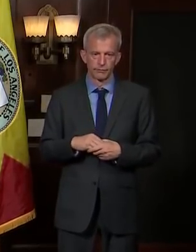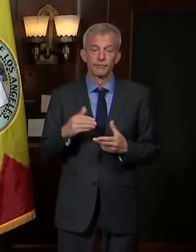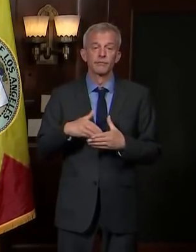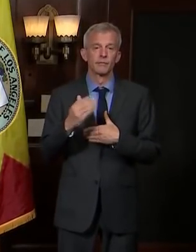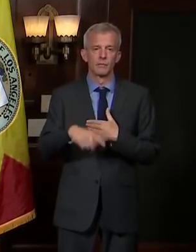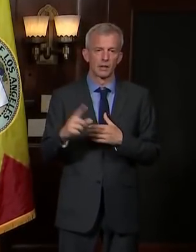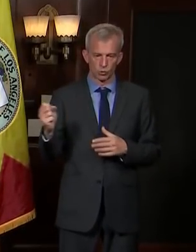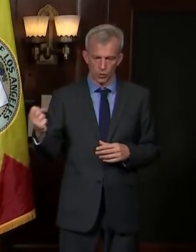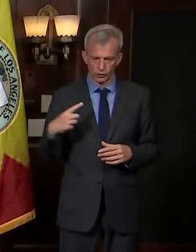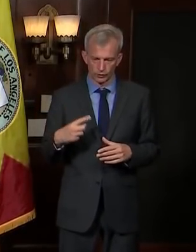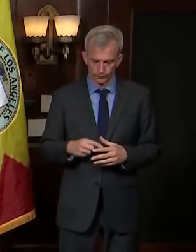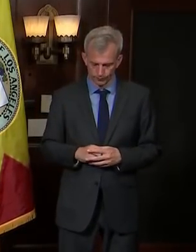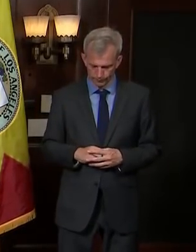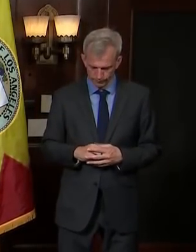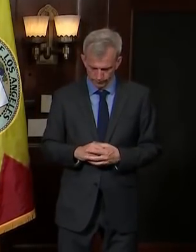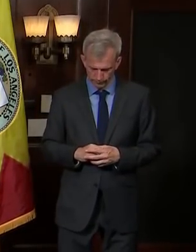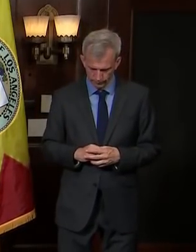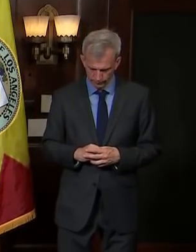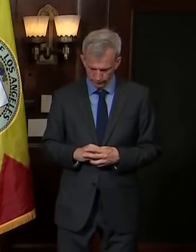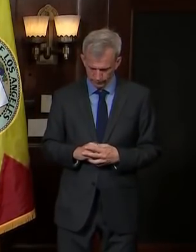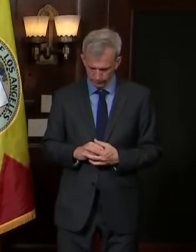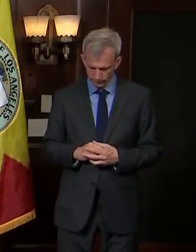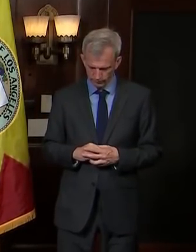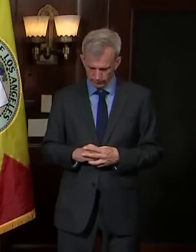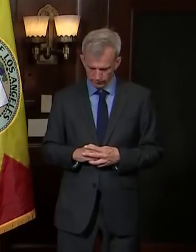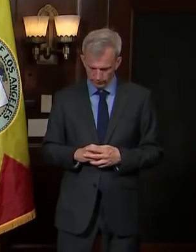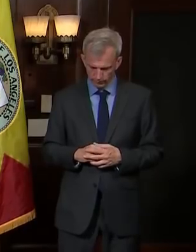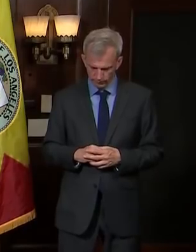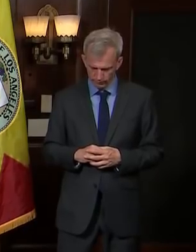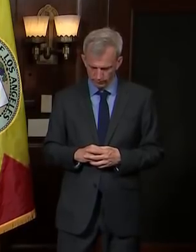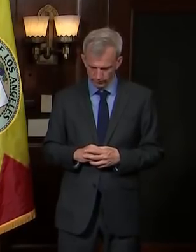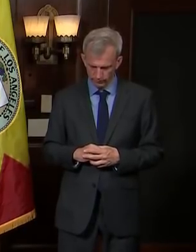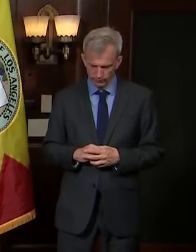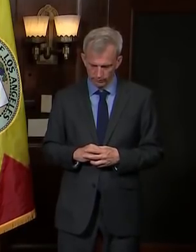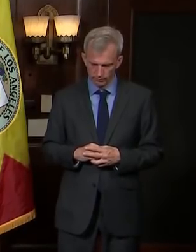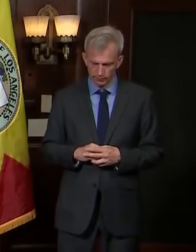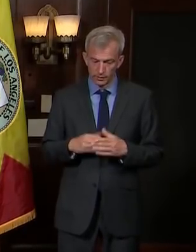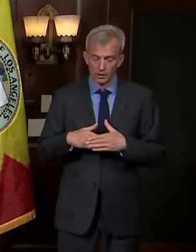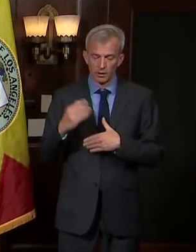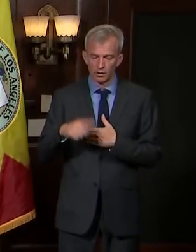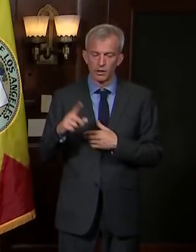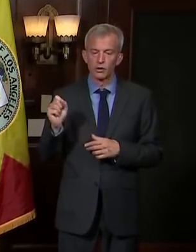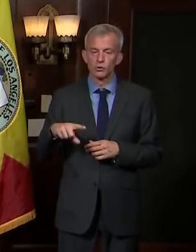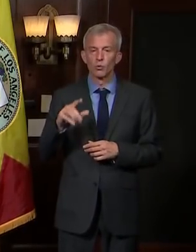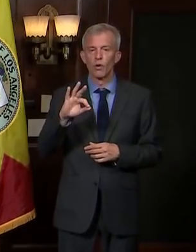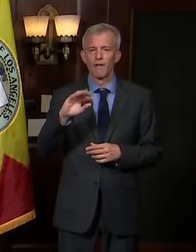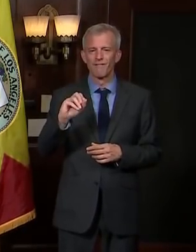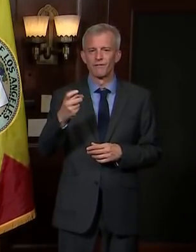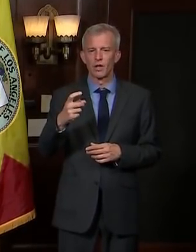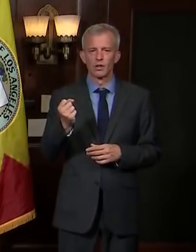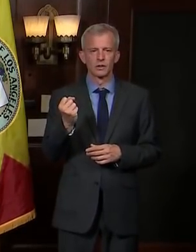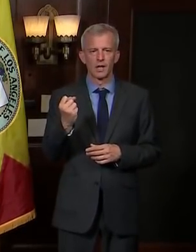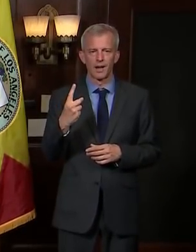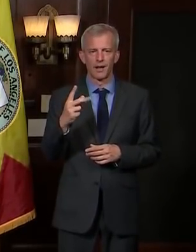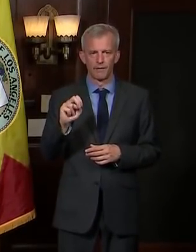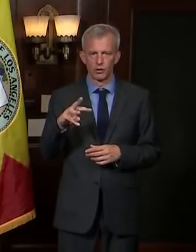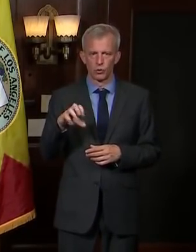question. And next we turn to the line of Alex Michelson with Fox 11 News. Hey, Alex.